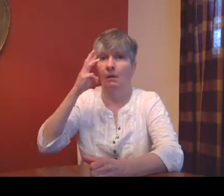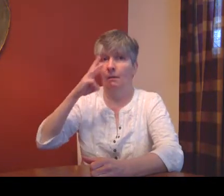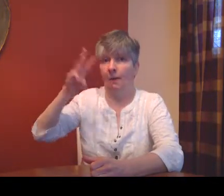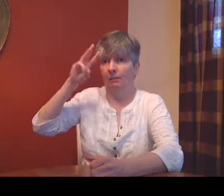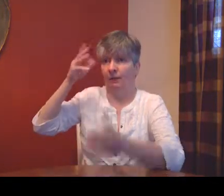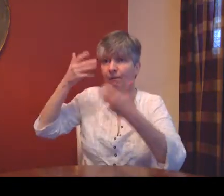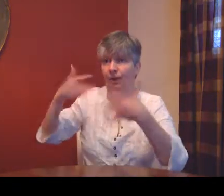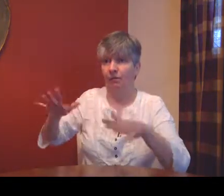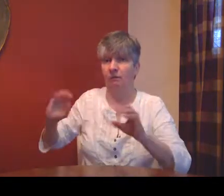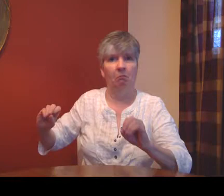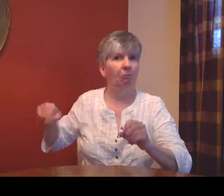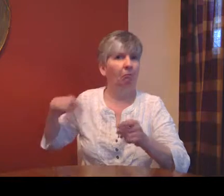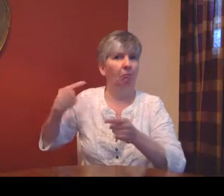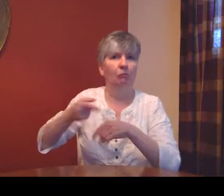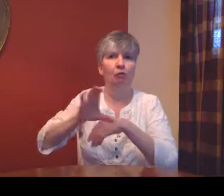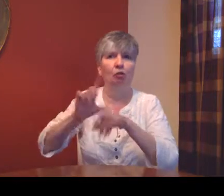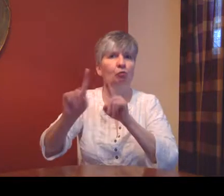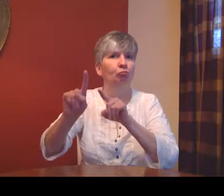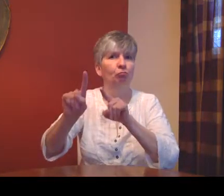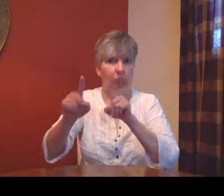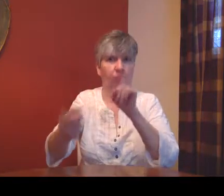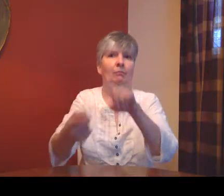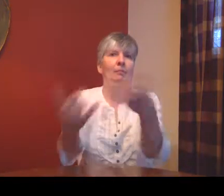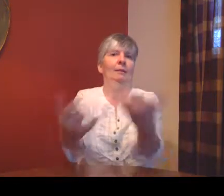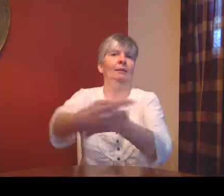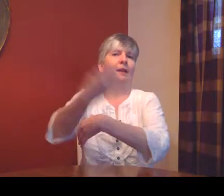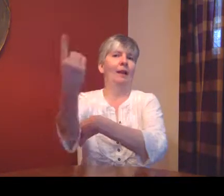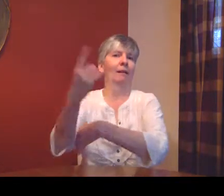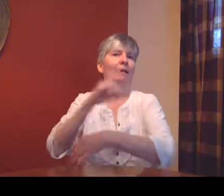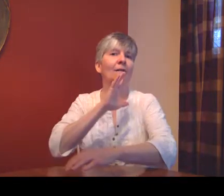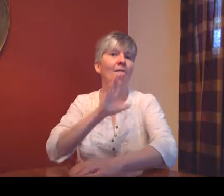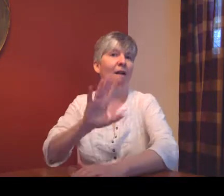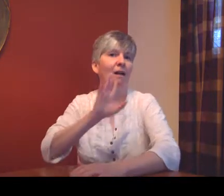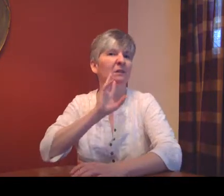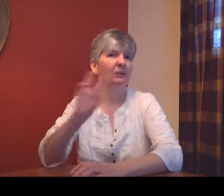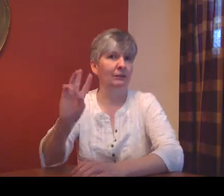Really, this is the first time I went to church since baptism.